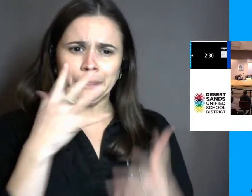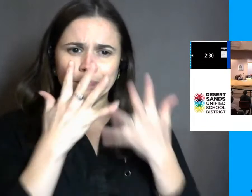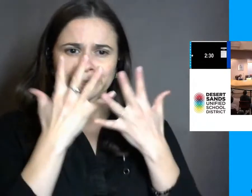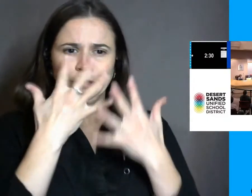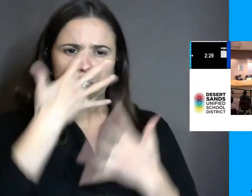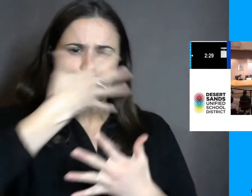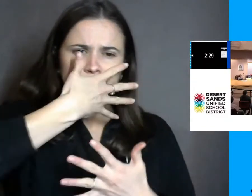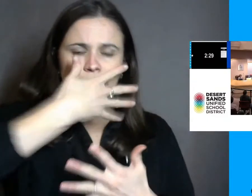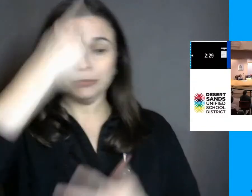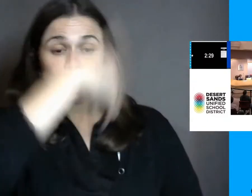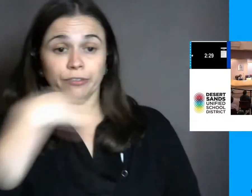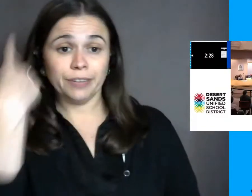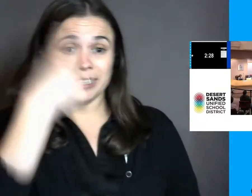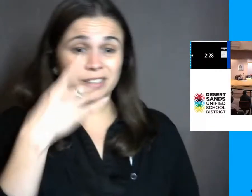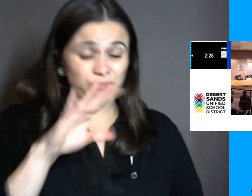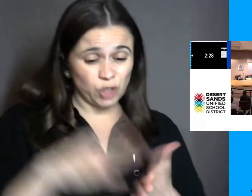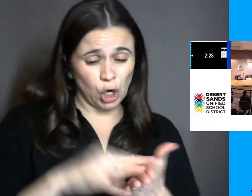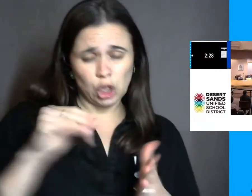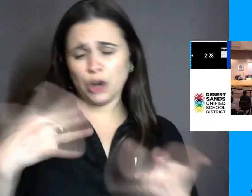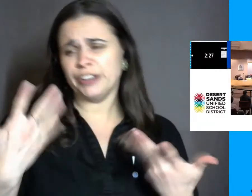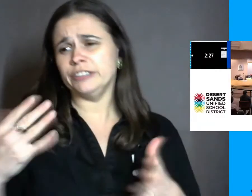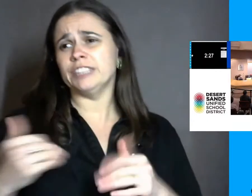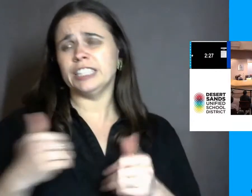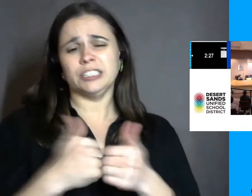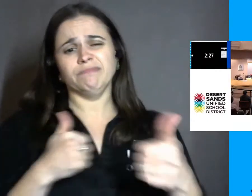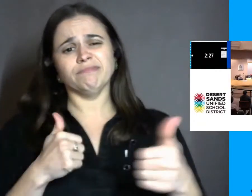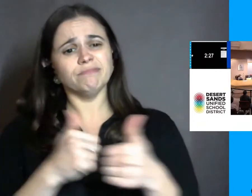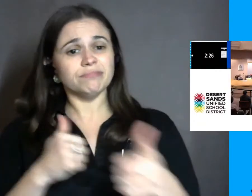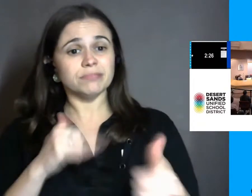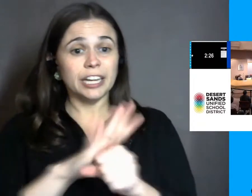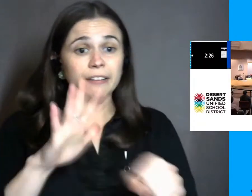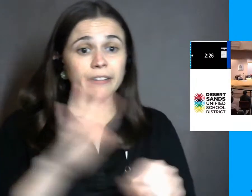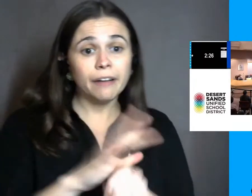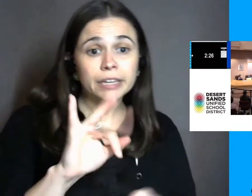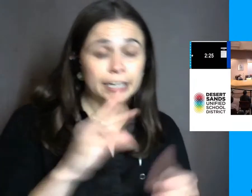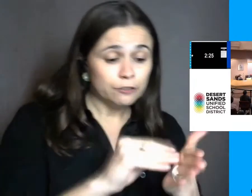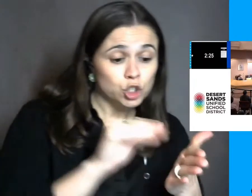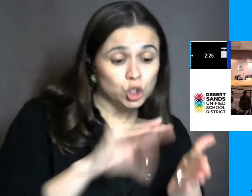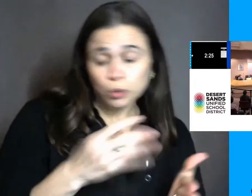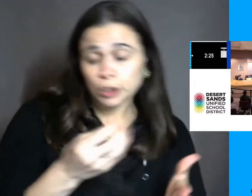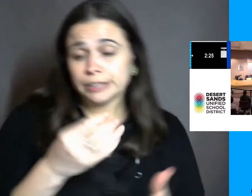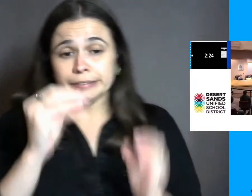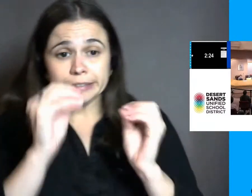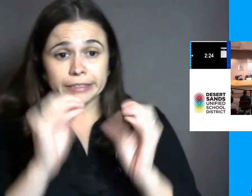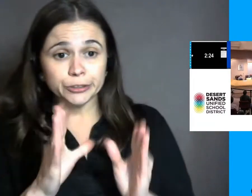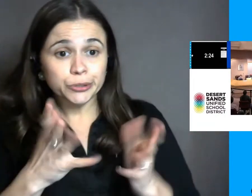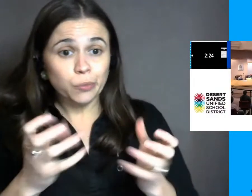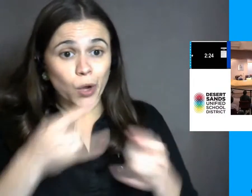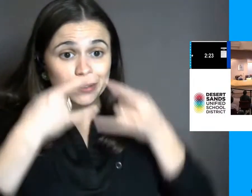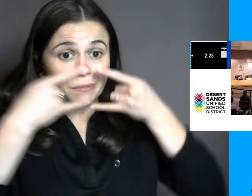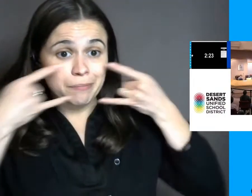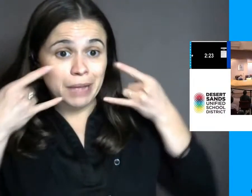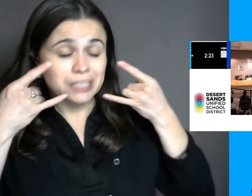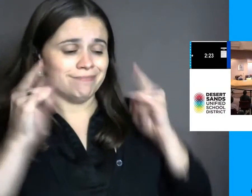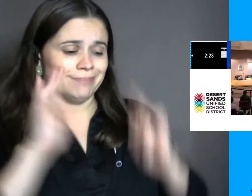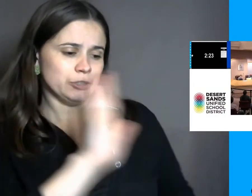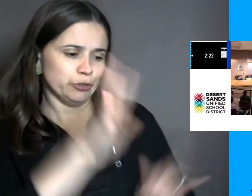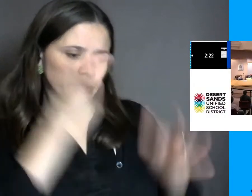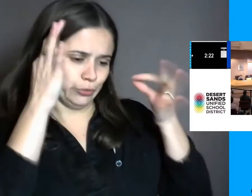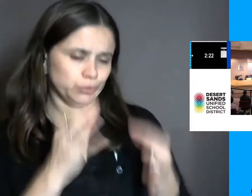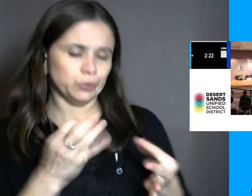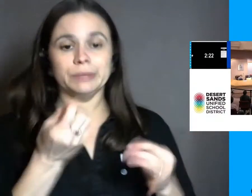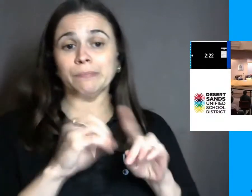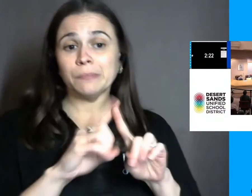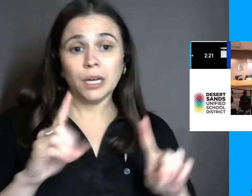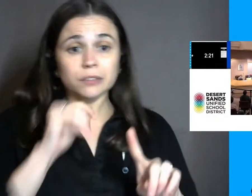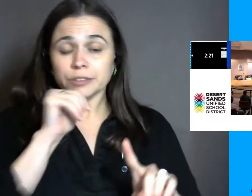enough. If there are students and teachers who still want to wear a mask, that is their choice to make, but not a choice that should be extended